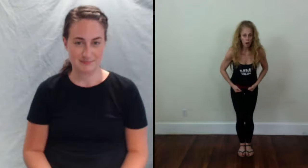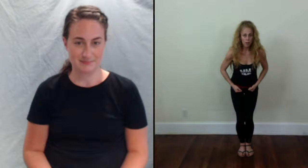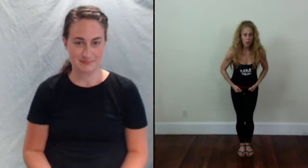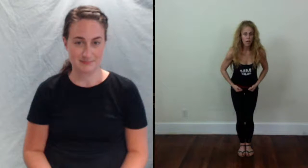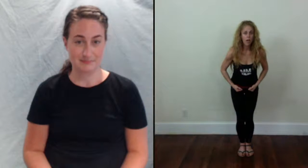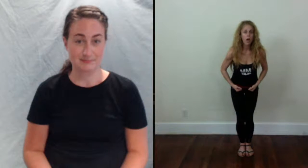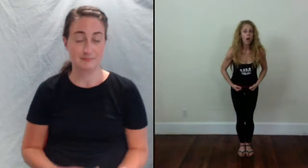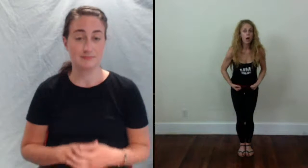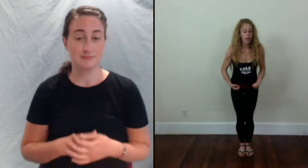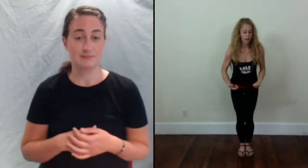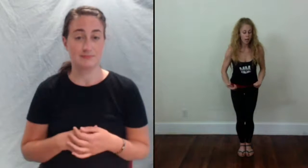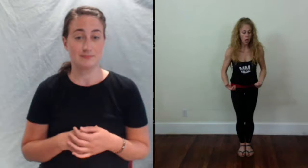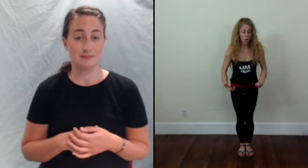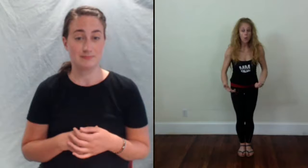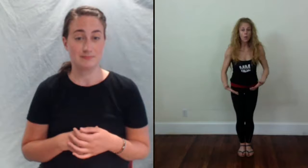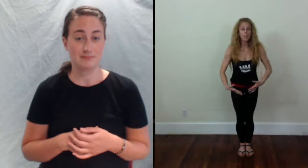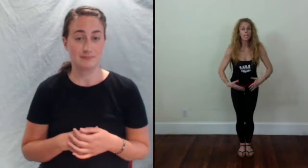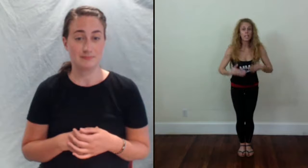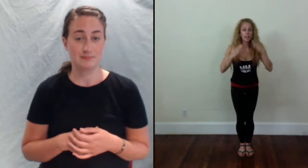you are